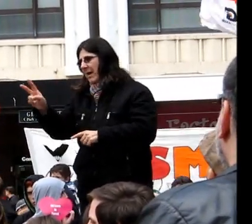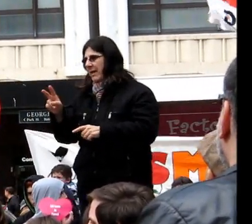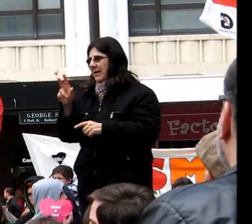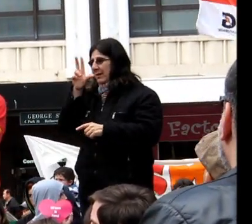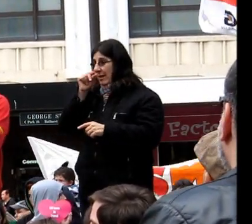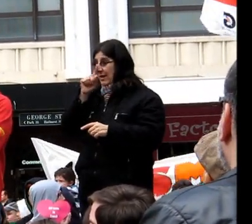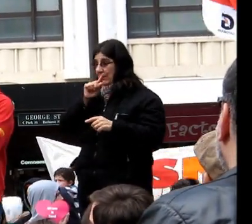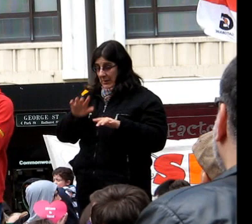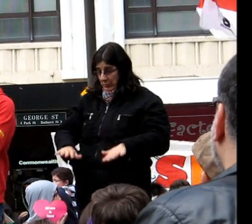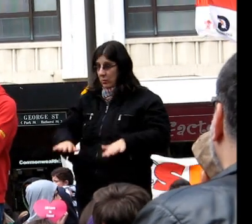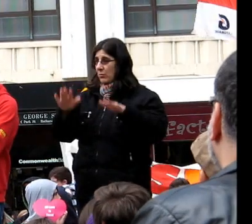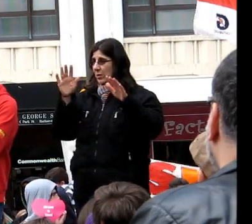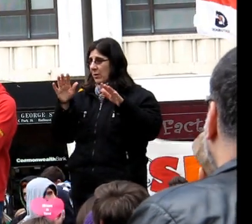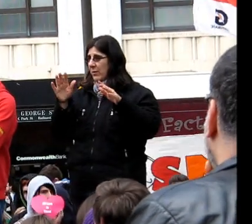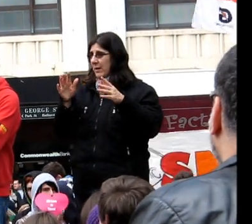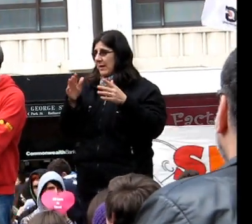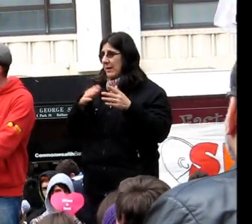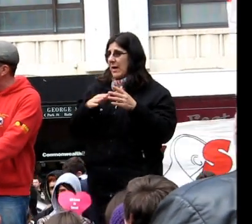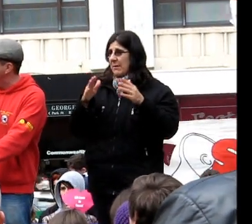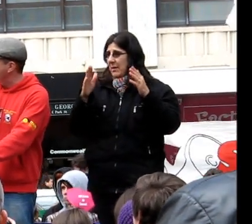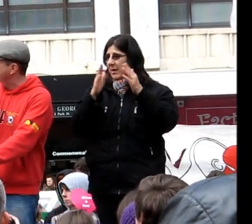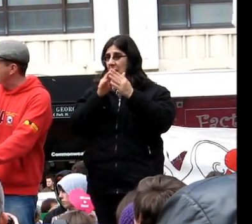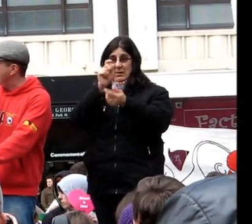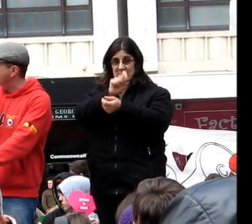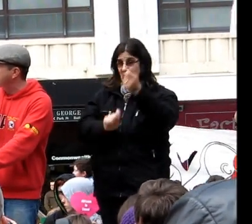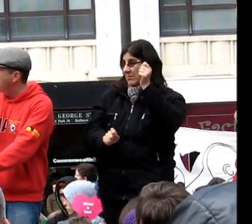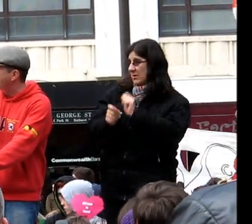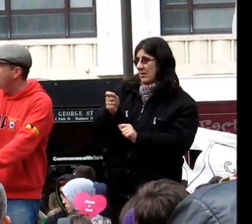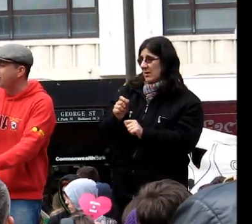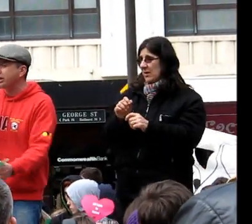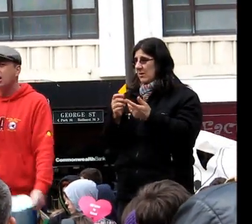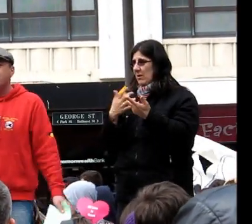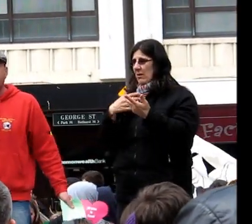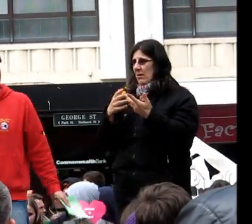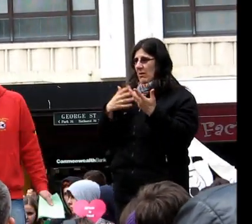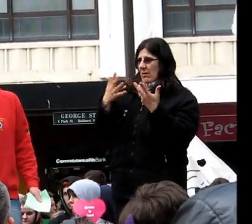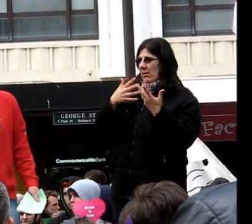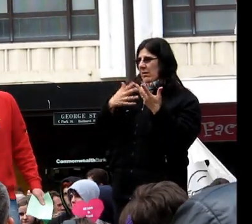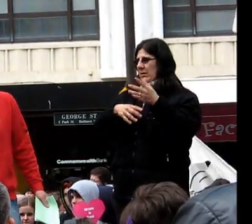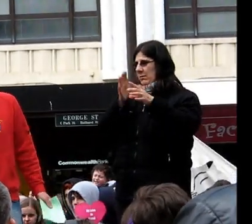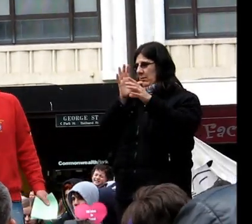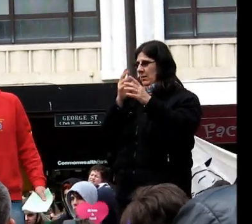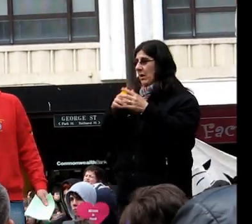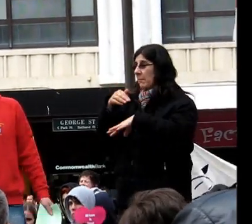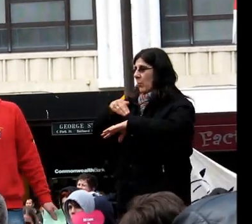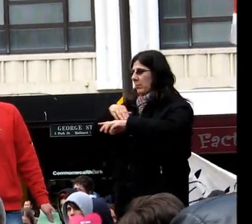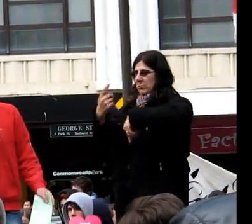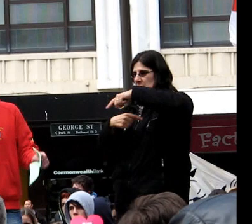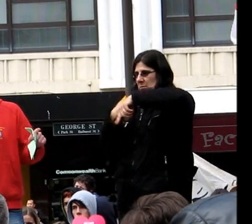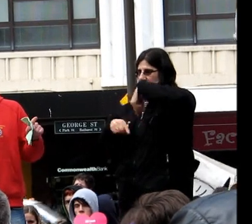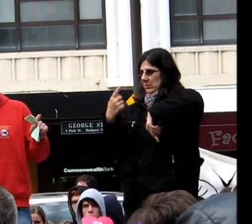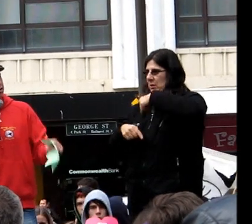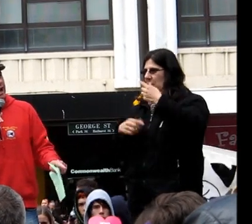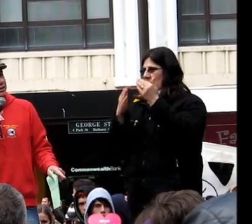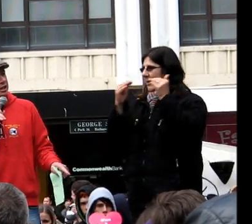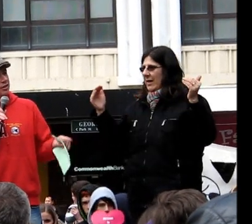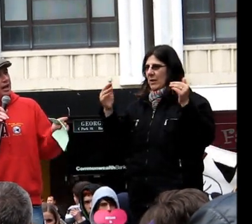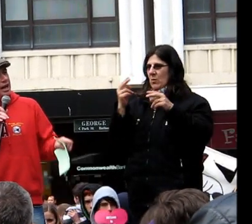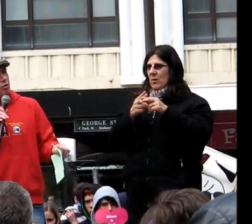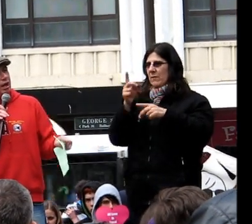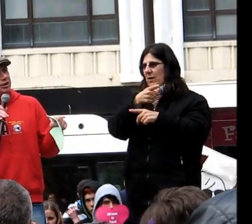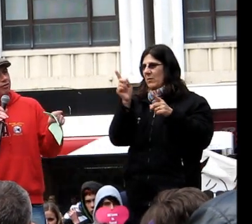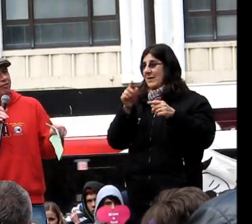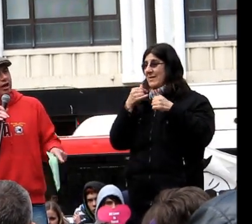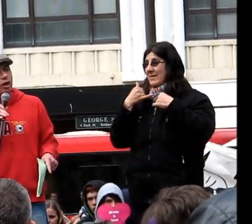young people to be in their bedrooms committing suicide or self-harming because they don't have equal rights? It is a disgrace